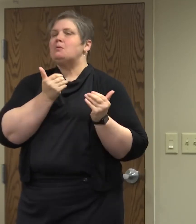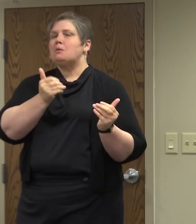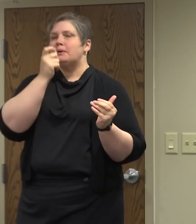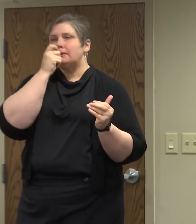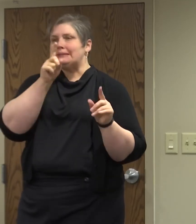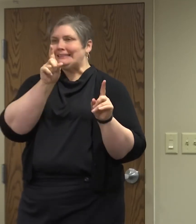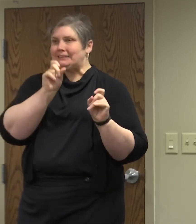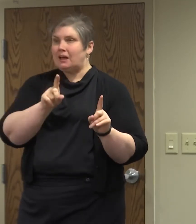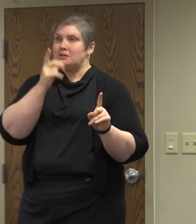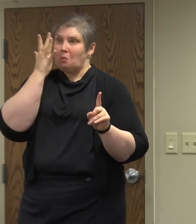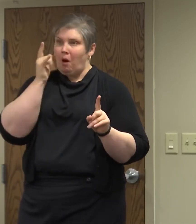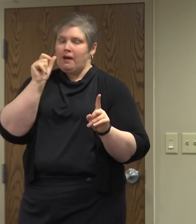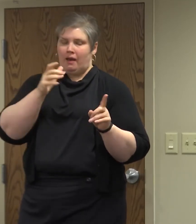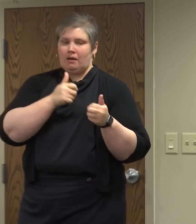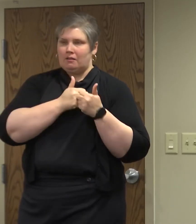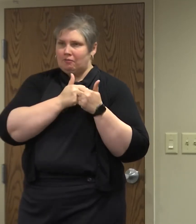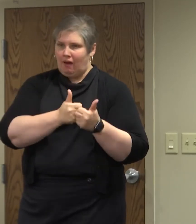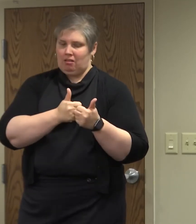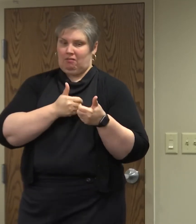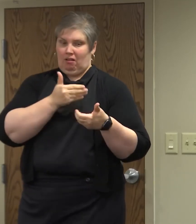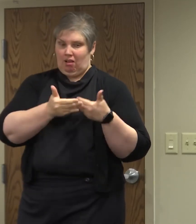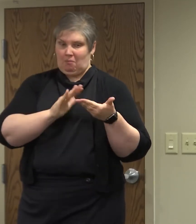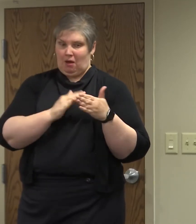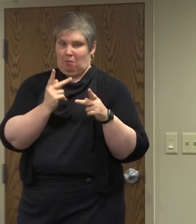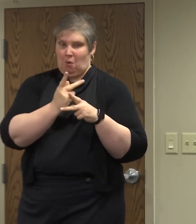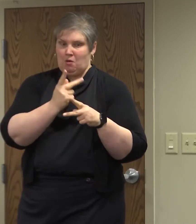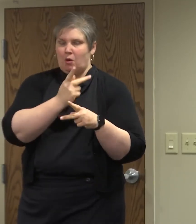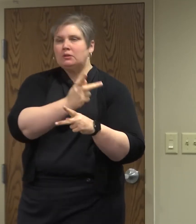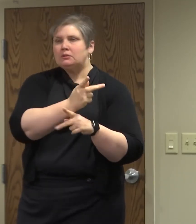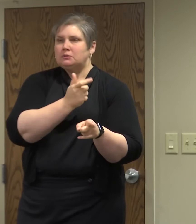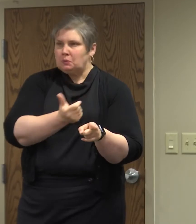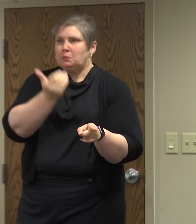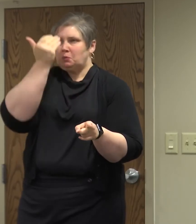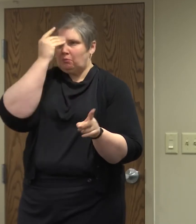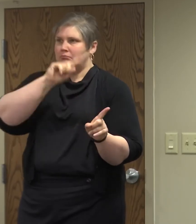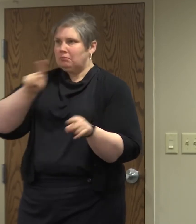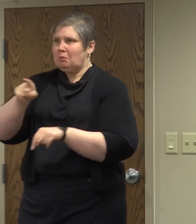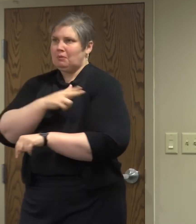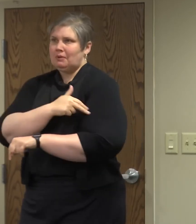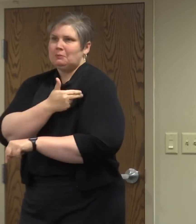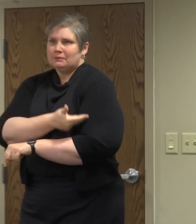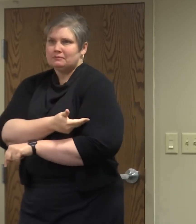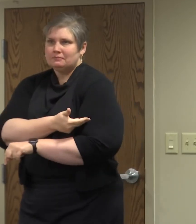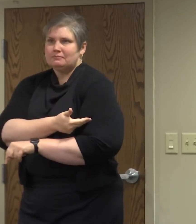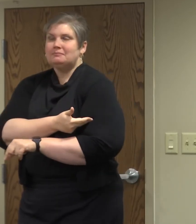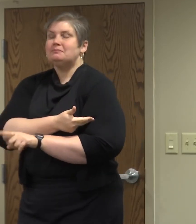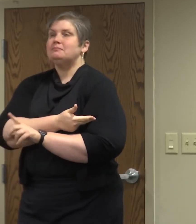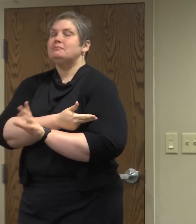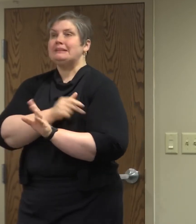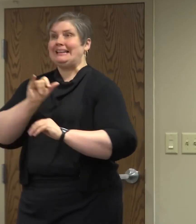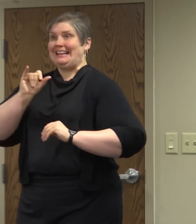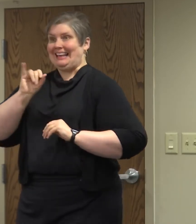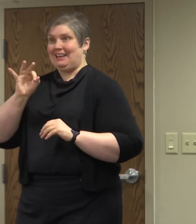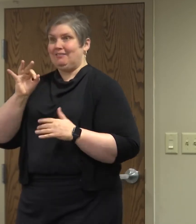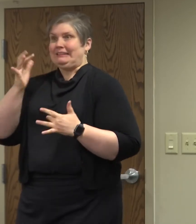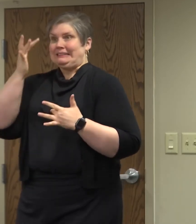a healthcare provider, your physician, a hospital, a prompt care. If you are sick, get tested, and